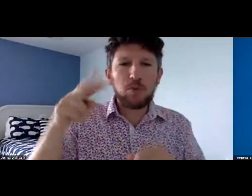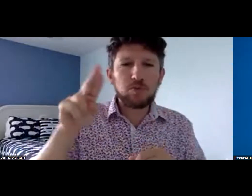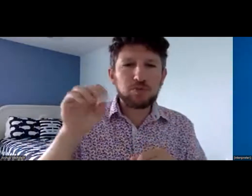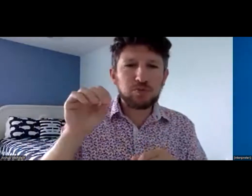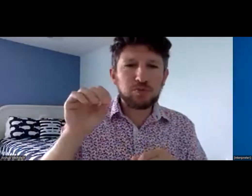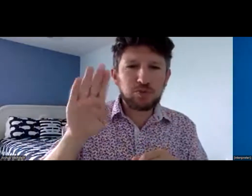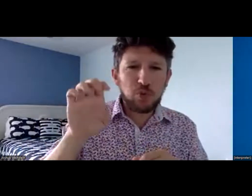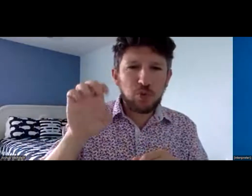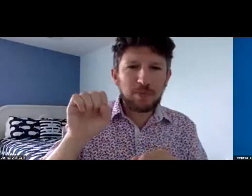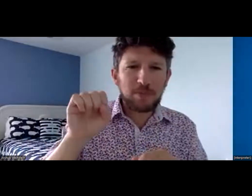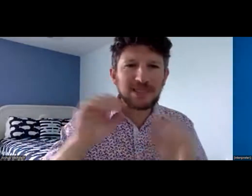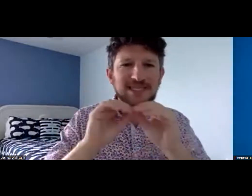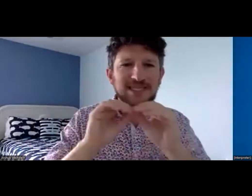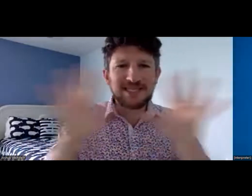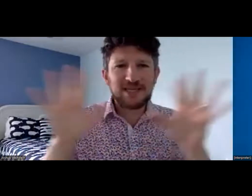MAP,